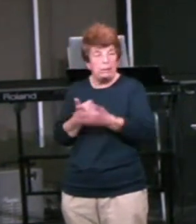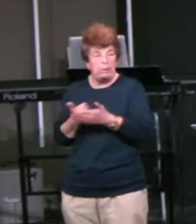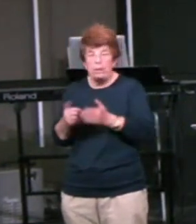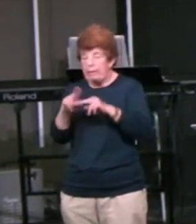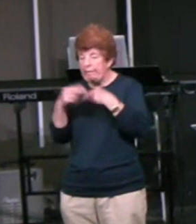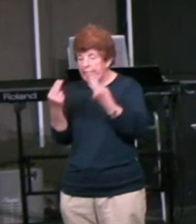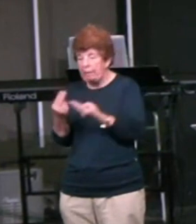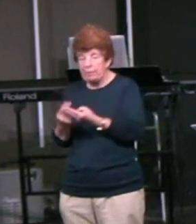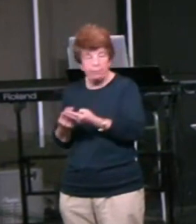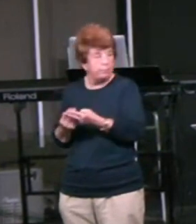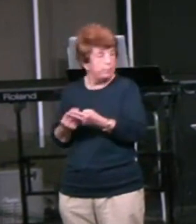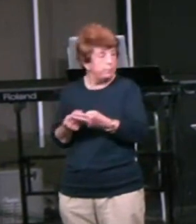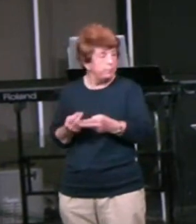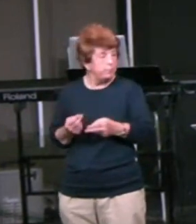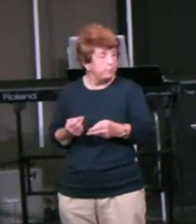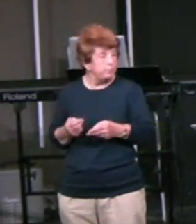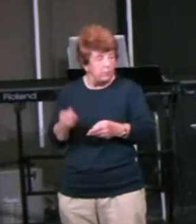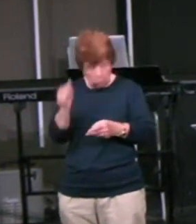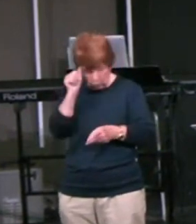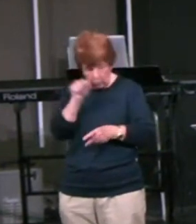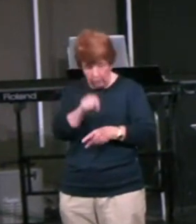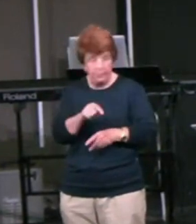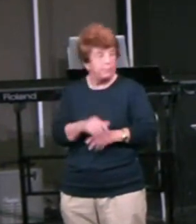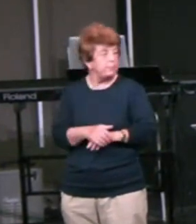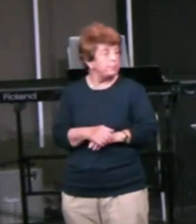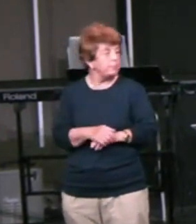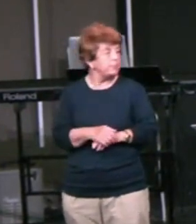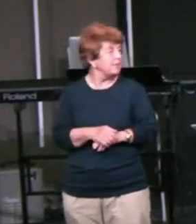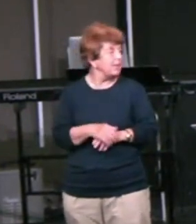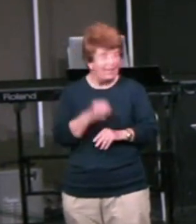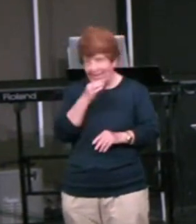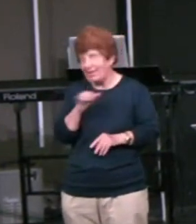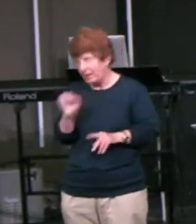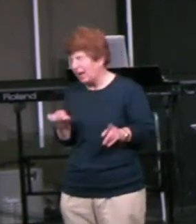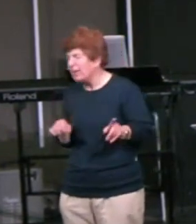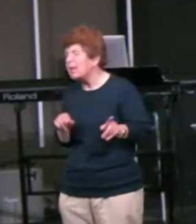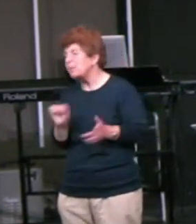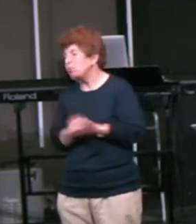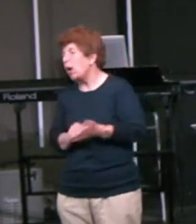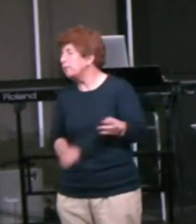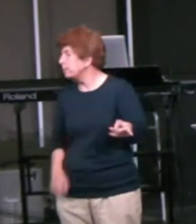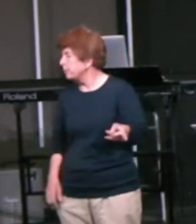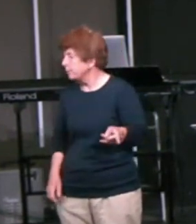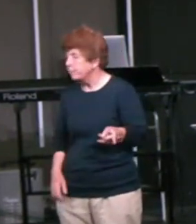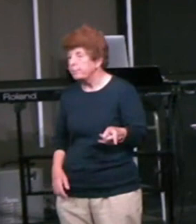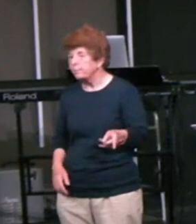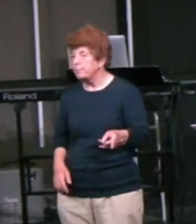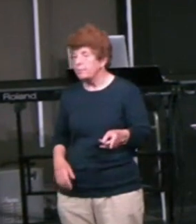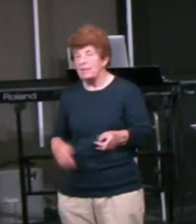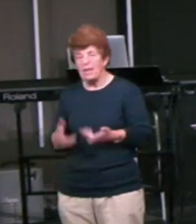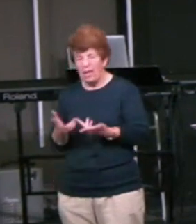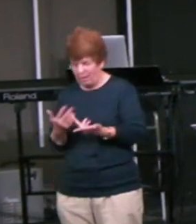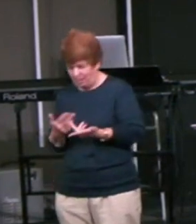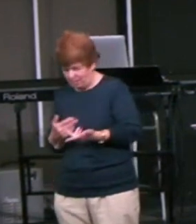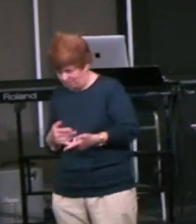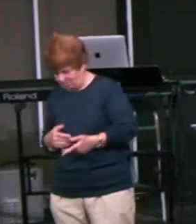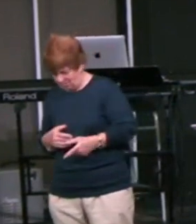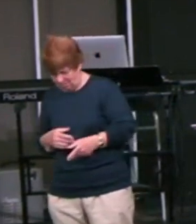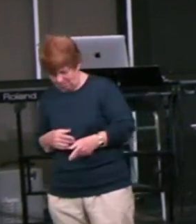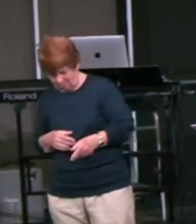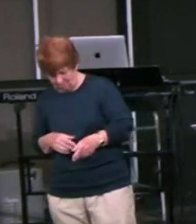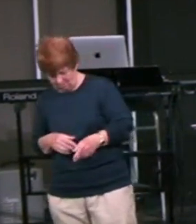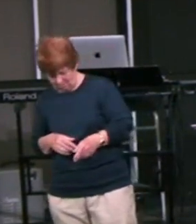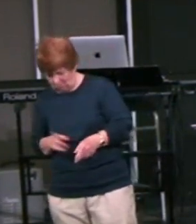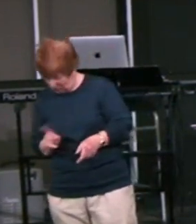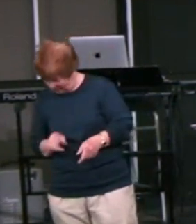family members, most of them family members that knew her, sort of a bit of a snigger, that'd be her. And others, I think, felt a bit of